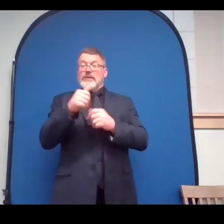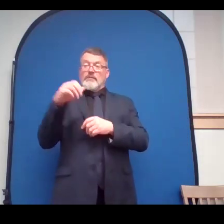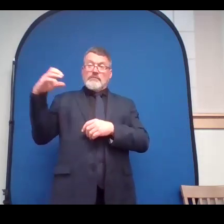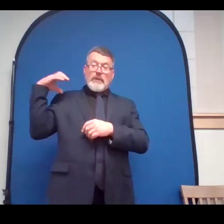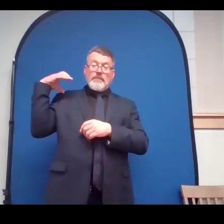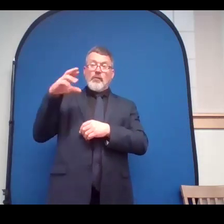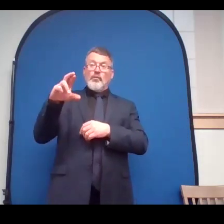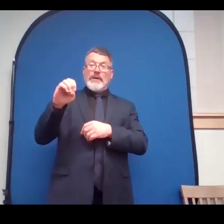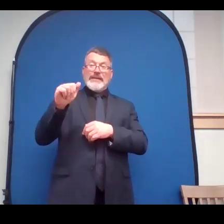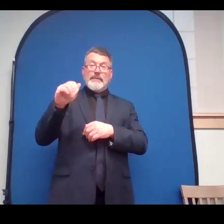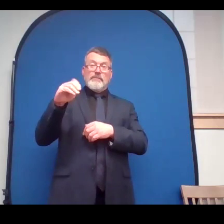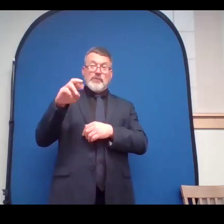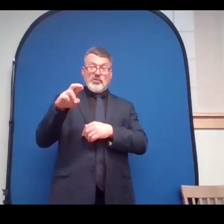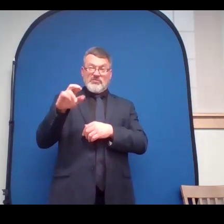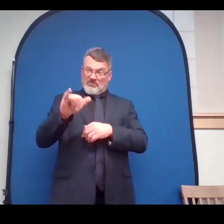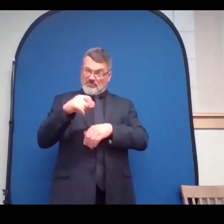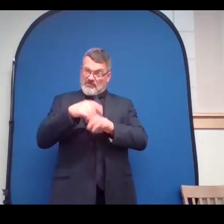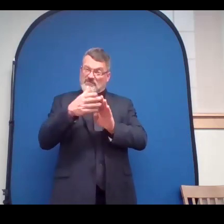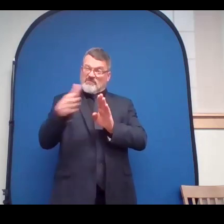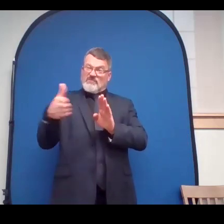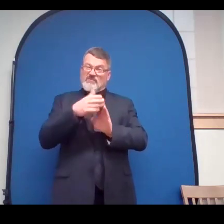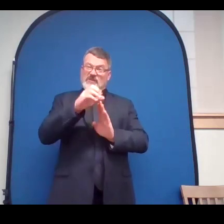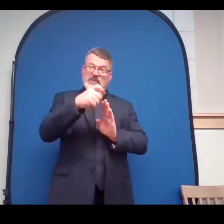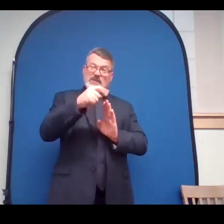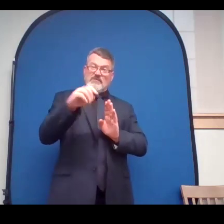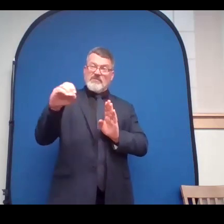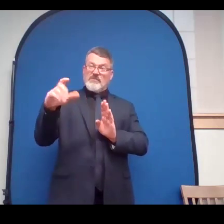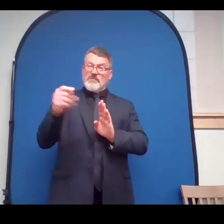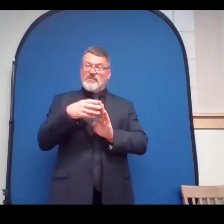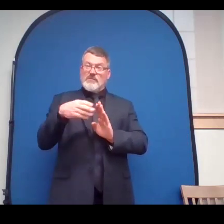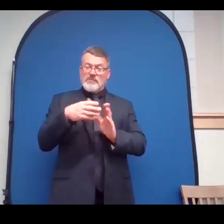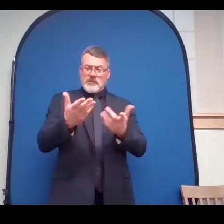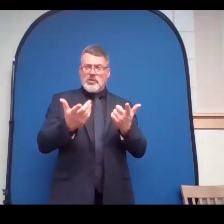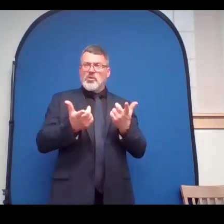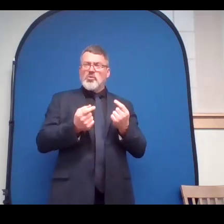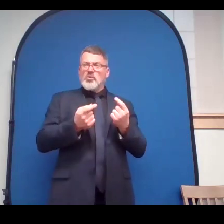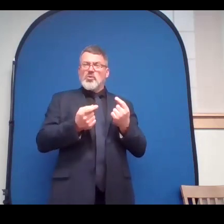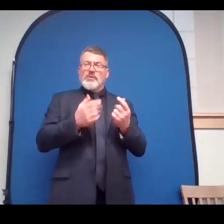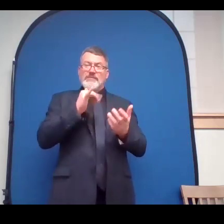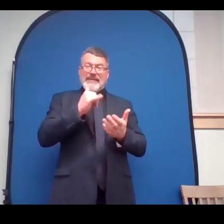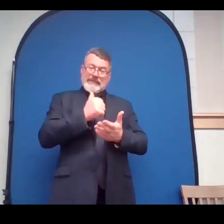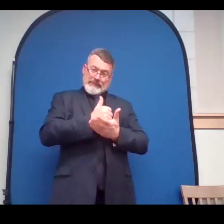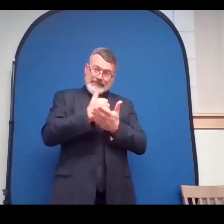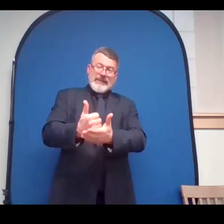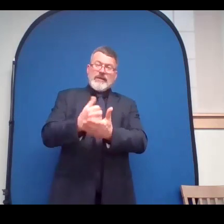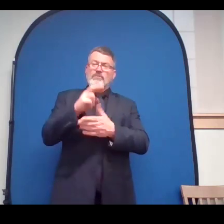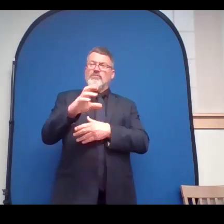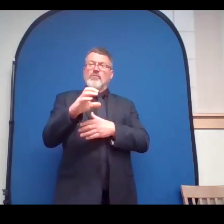about what more could be done to get Sergeant Card's guns out of his house?